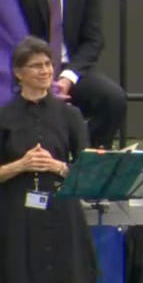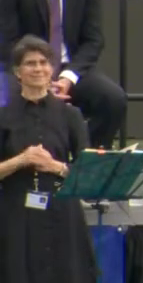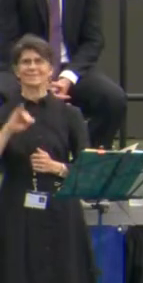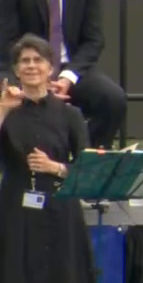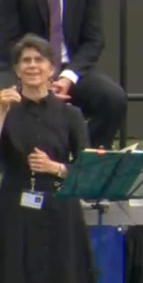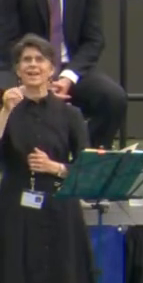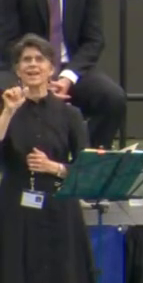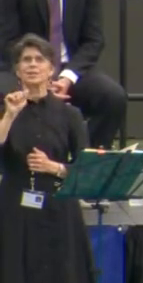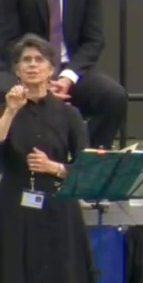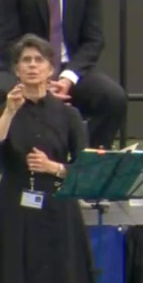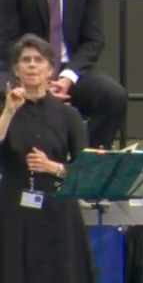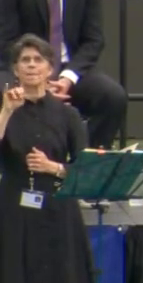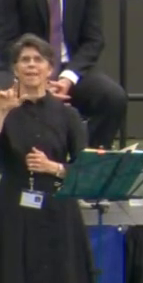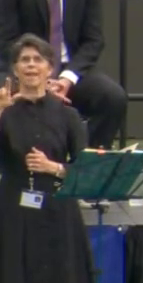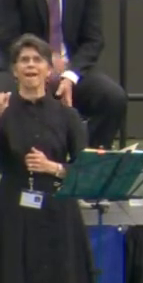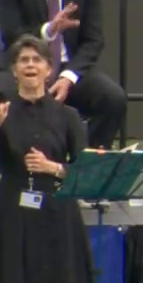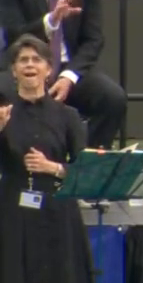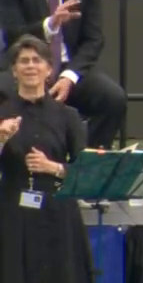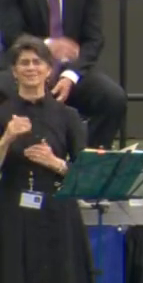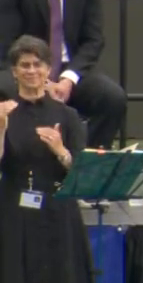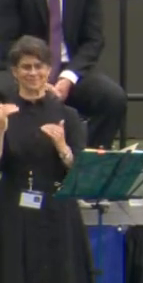Jamila Fleming.